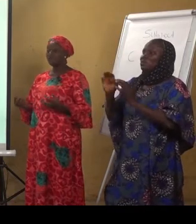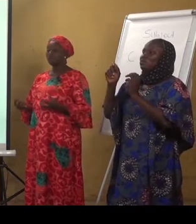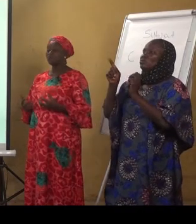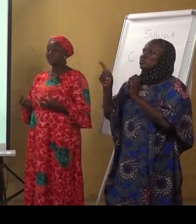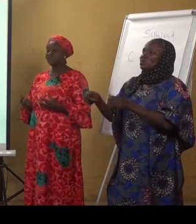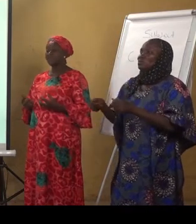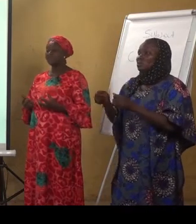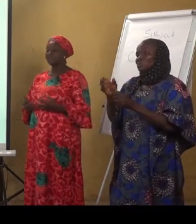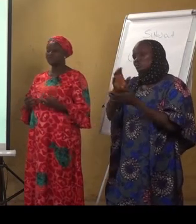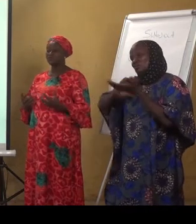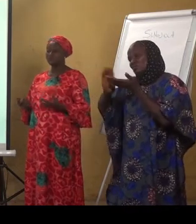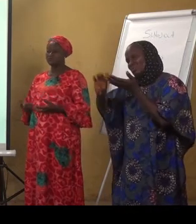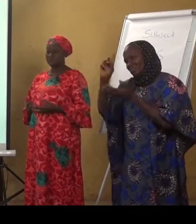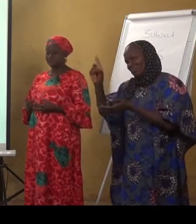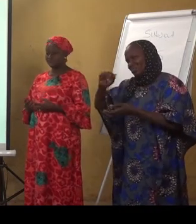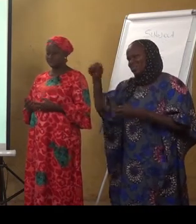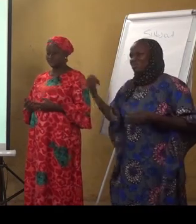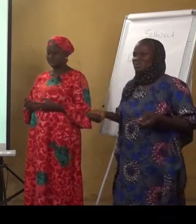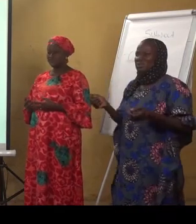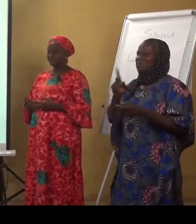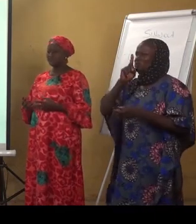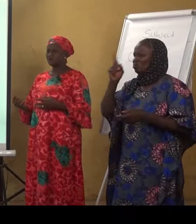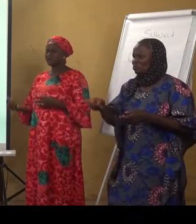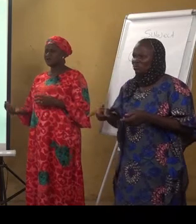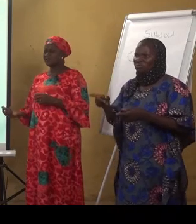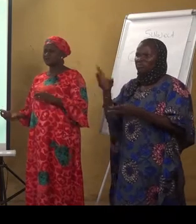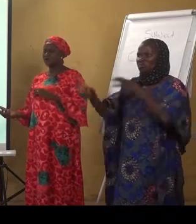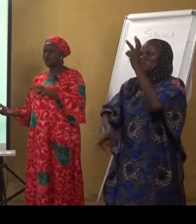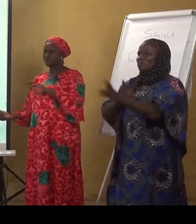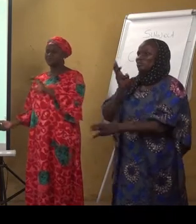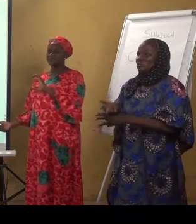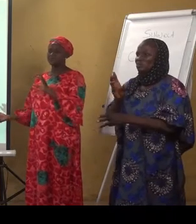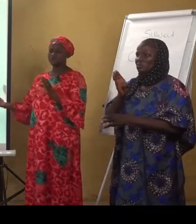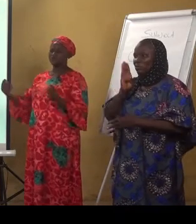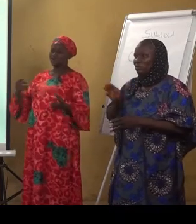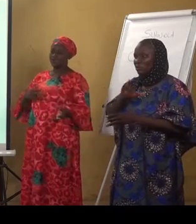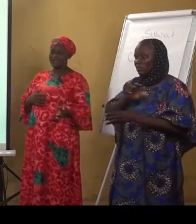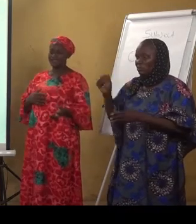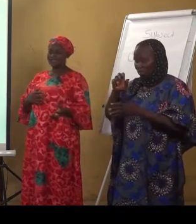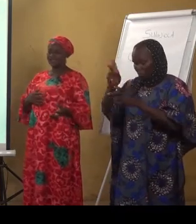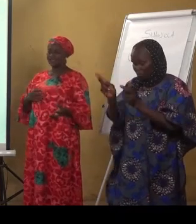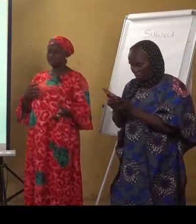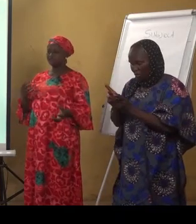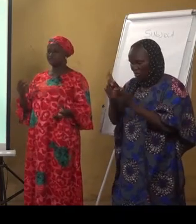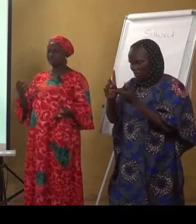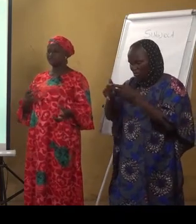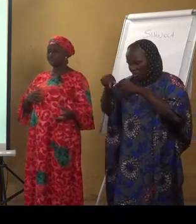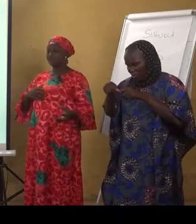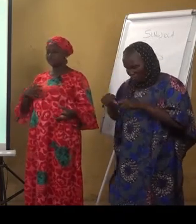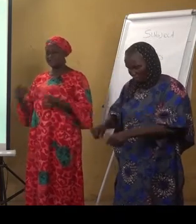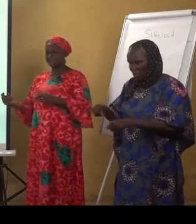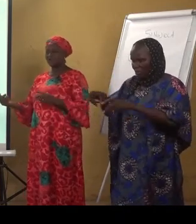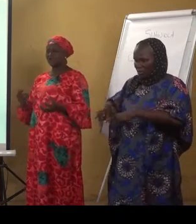the world would be a very good place to live in. But because there is one offense or the other that people must